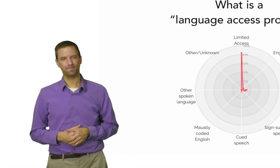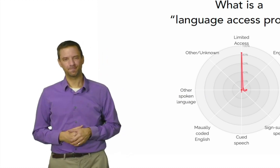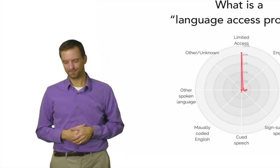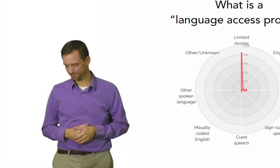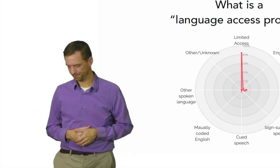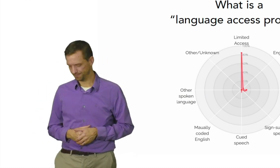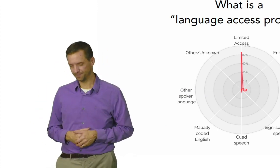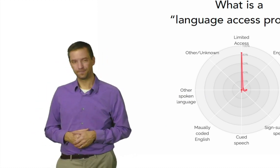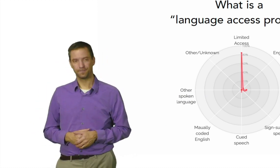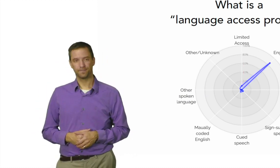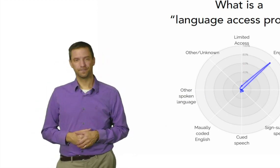limited access category.